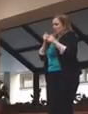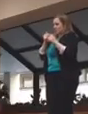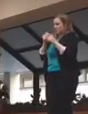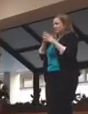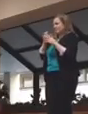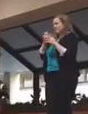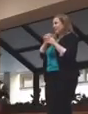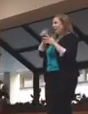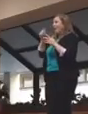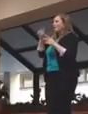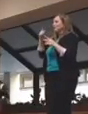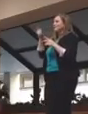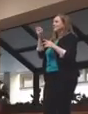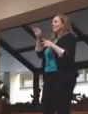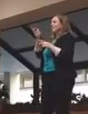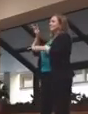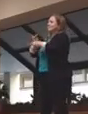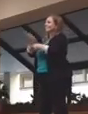in the same boat as Wisconsin.